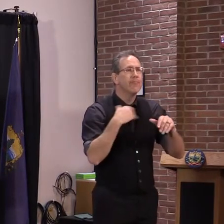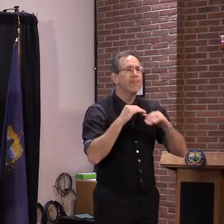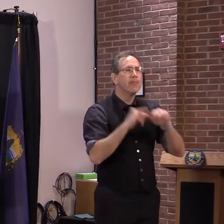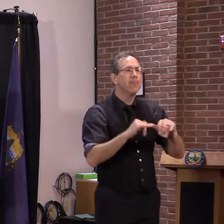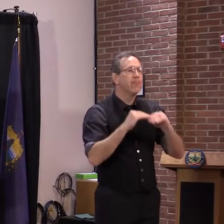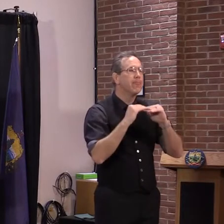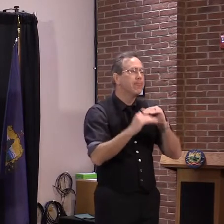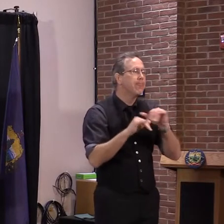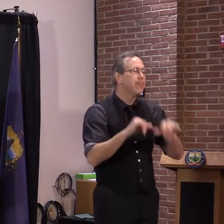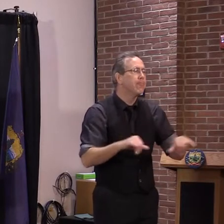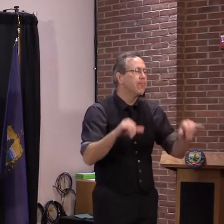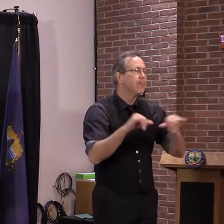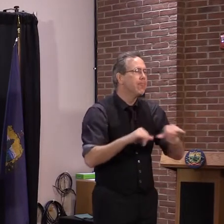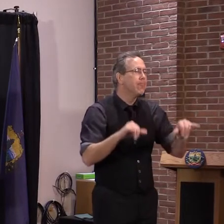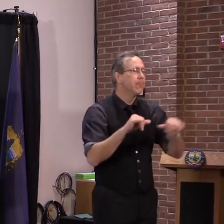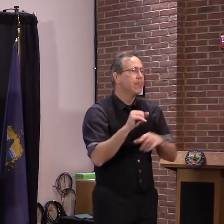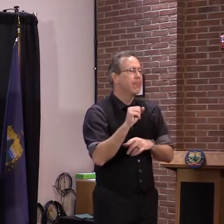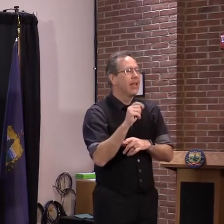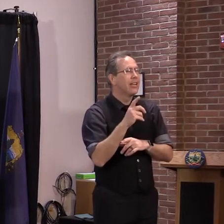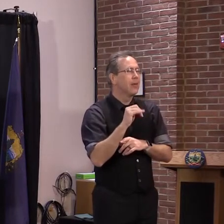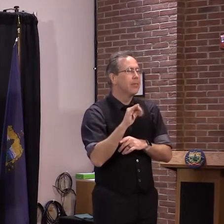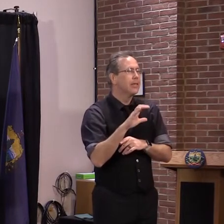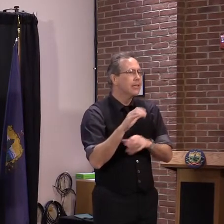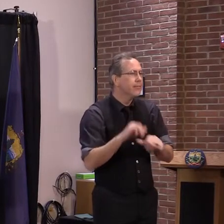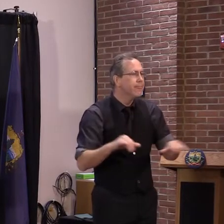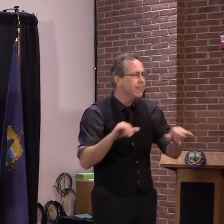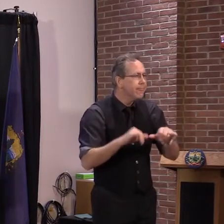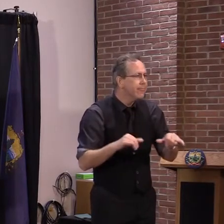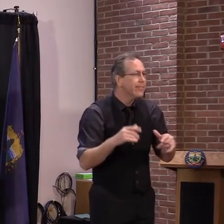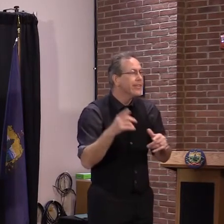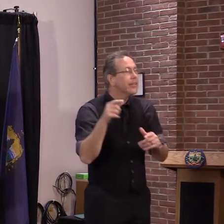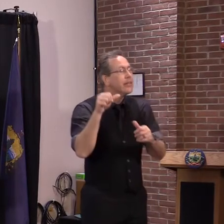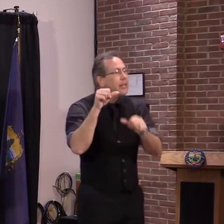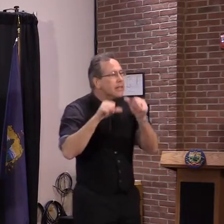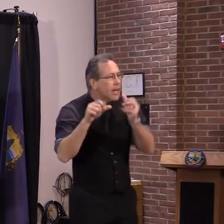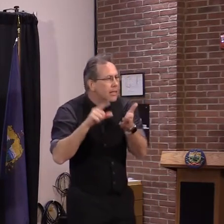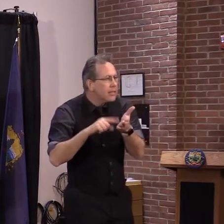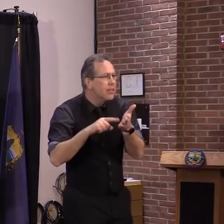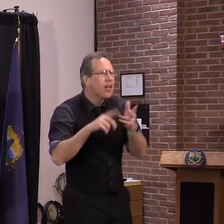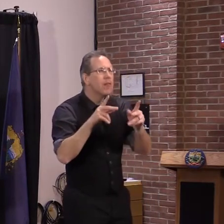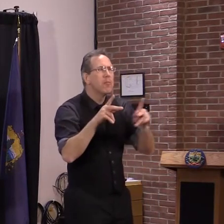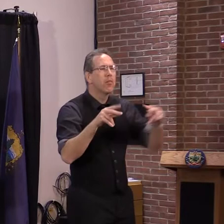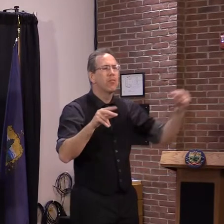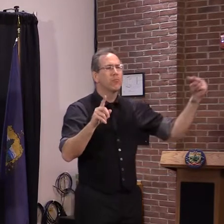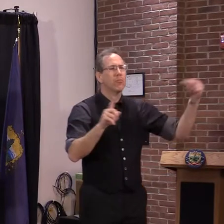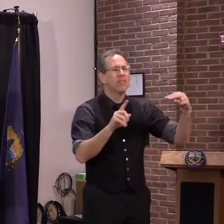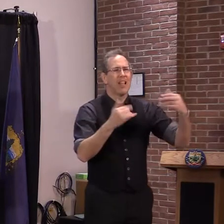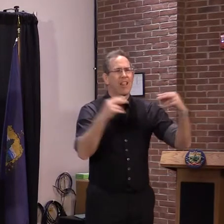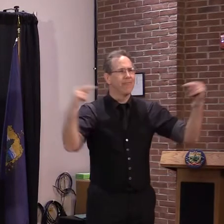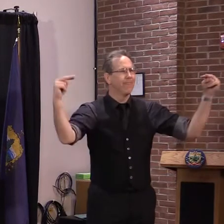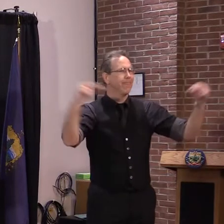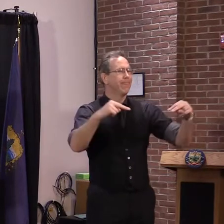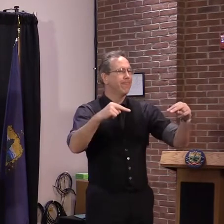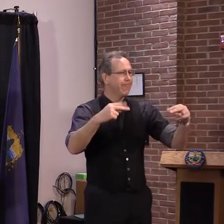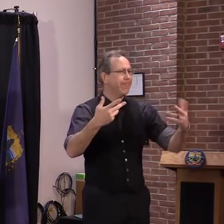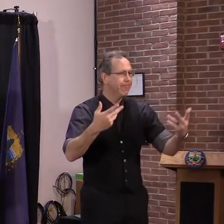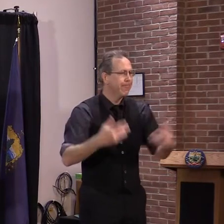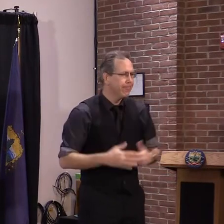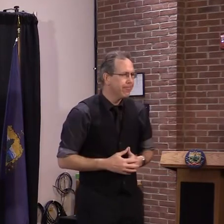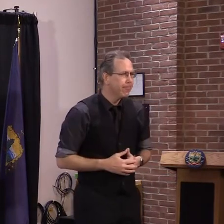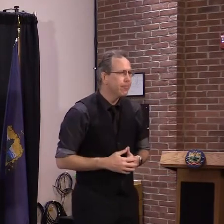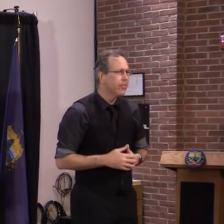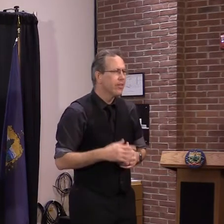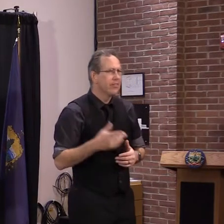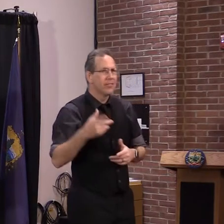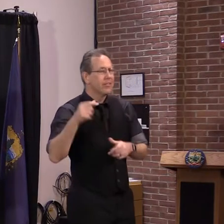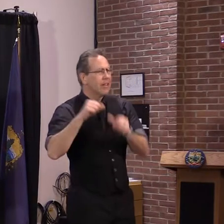have the science, and on the other hand, we have the perception of the science, and it's that perception of the science, the metrics and so forth, that's created a lot of